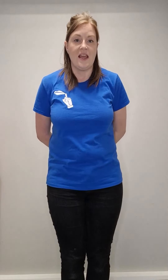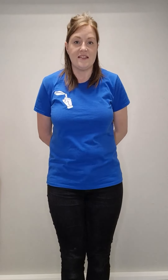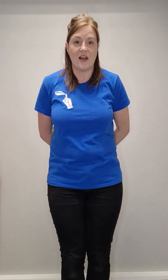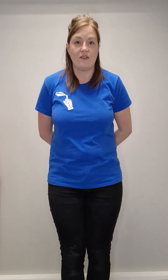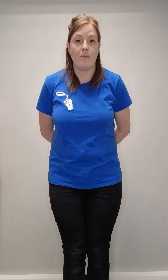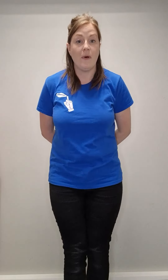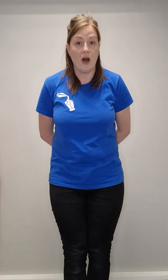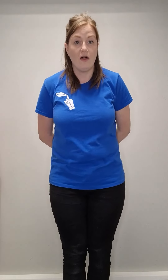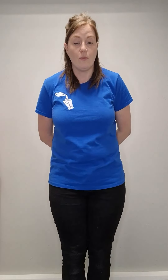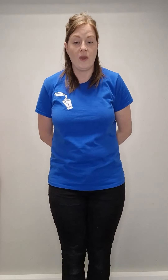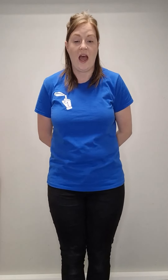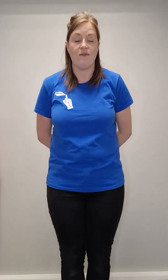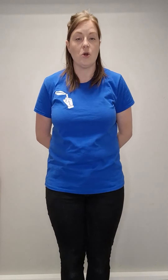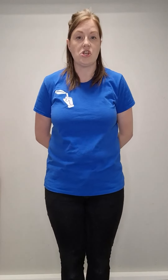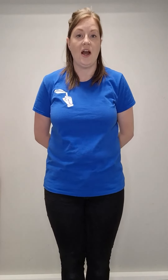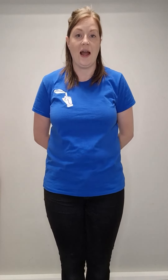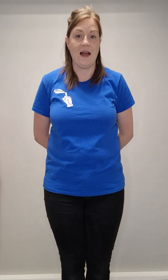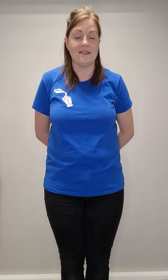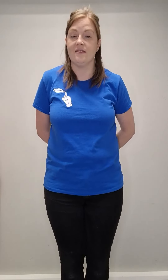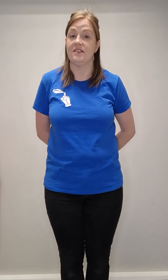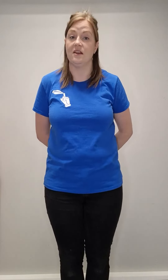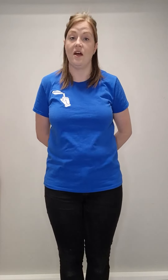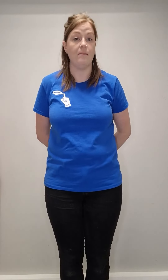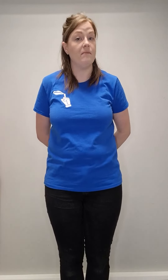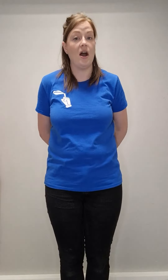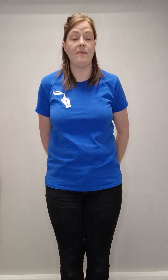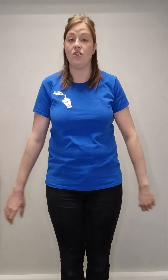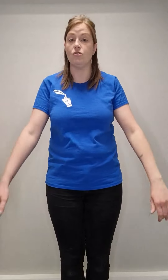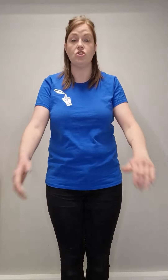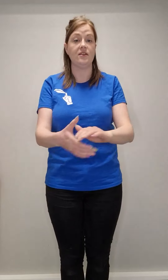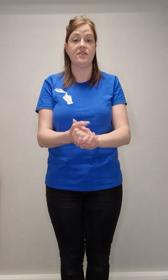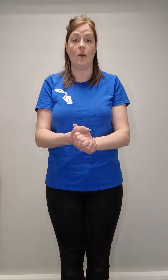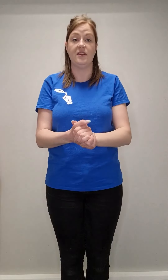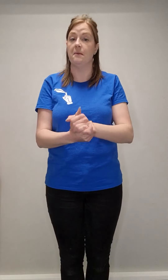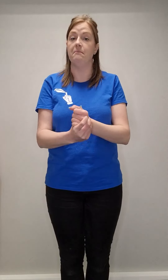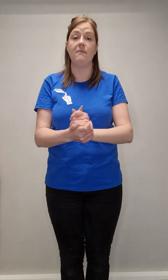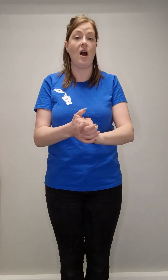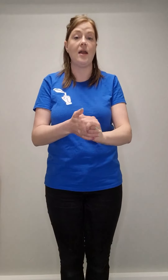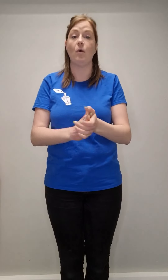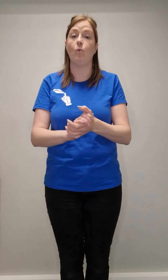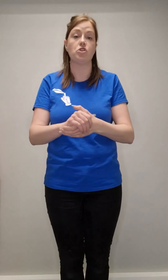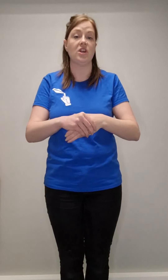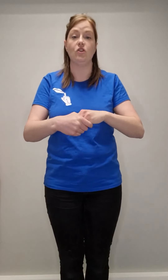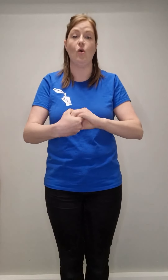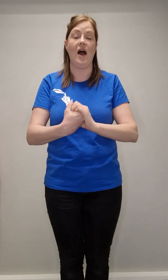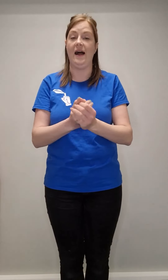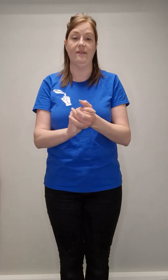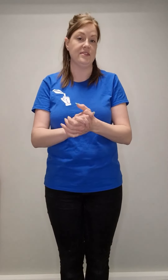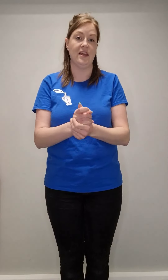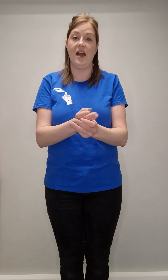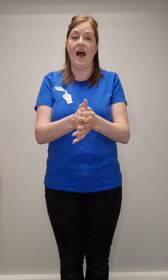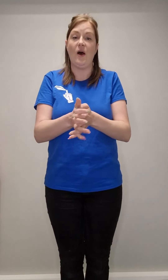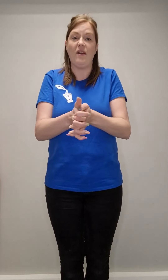Next, like for bath, we have wash our hands, and this is another mime, and you're just going to mime washing your hands.